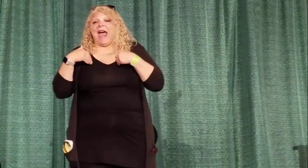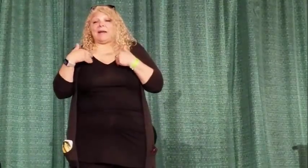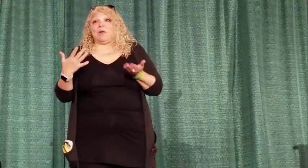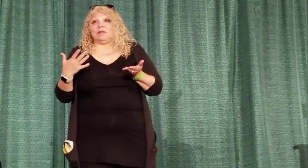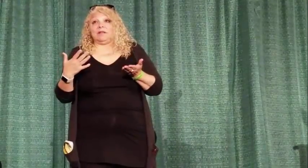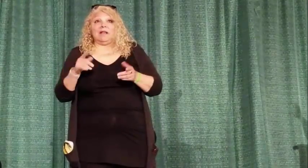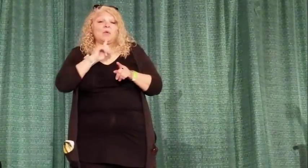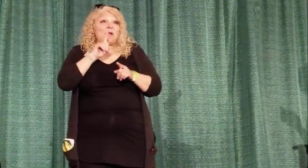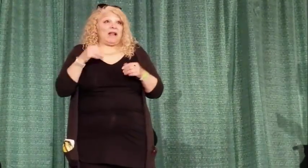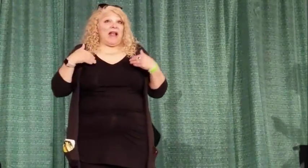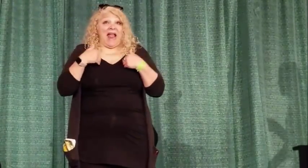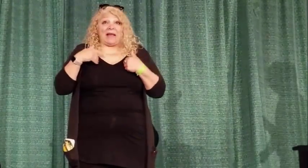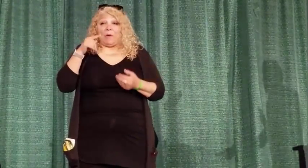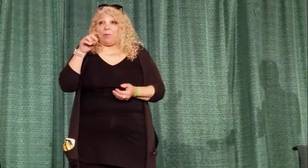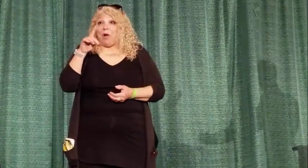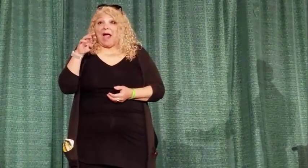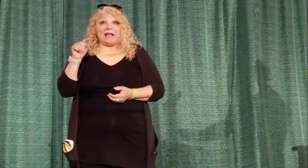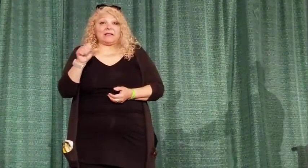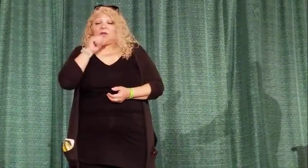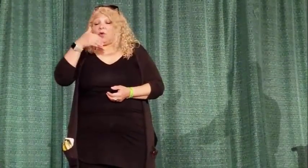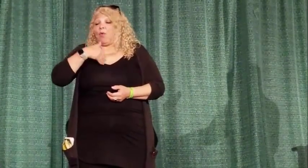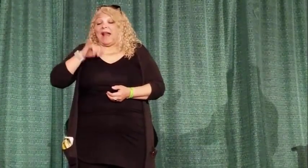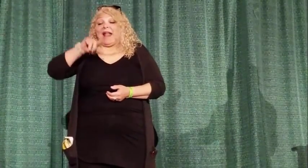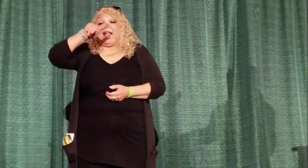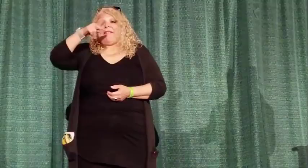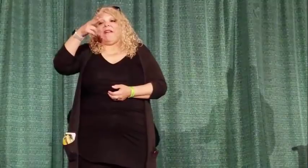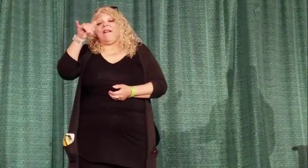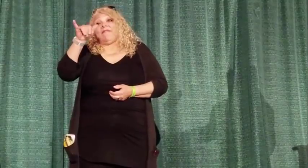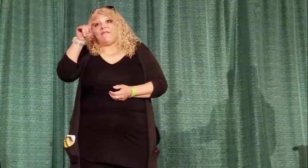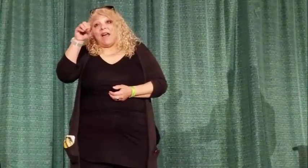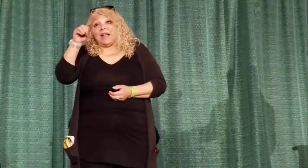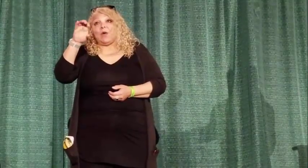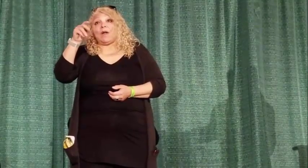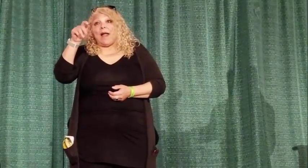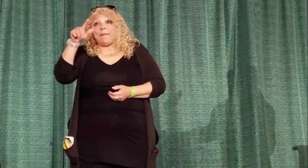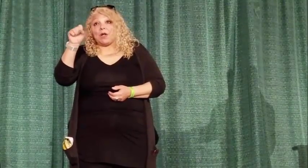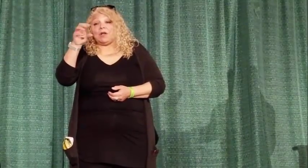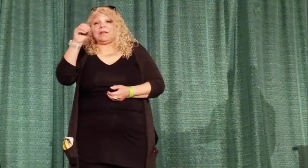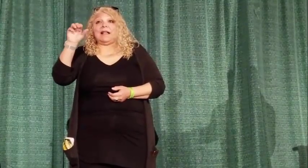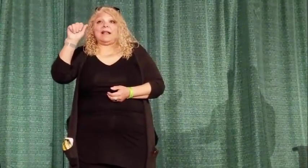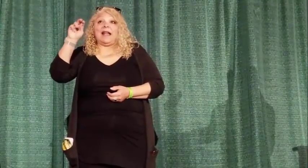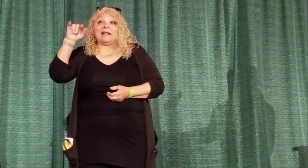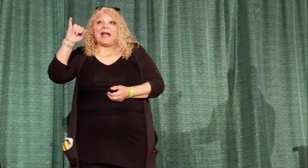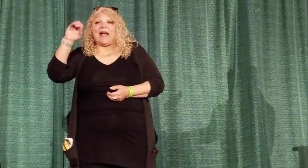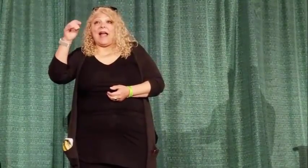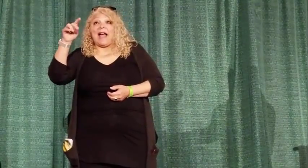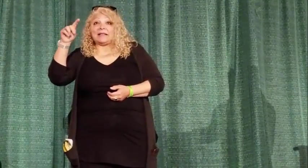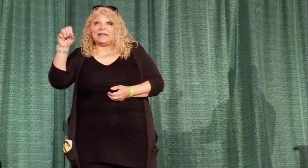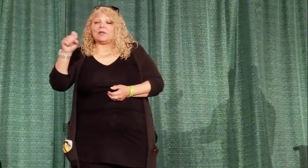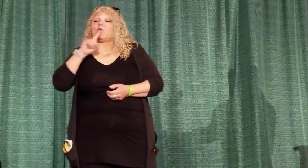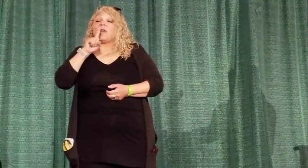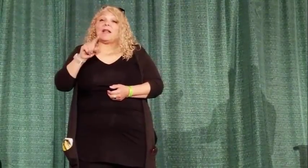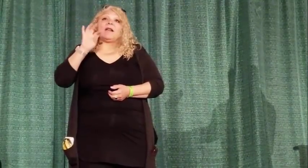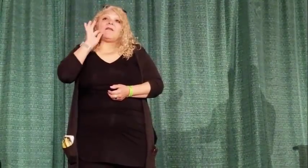And animal products do not contain phytochemicals and antioxidants. They have an insignificant micronutrient load. Fruits and vegetables have